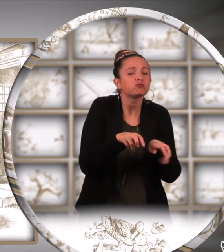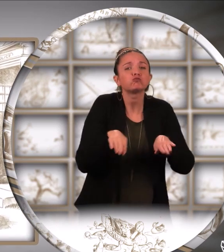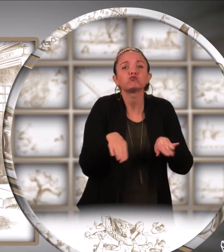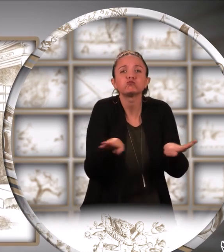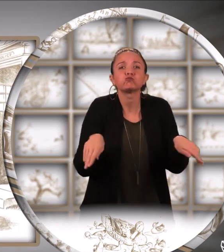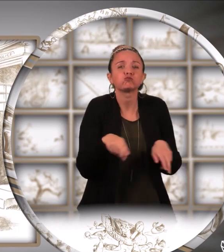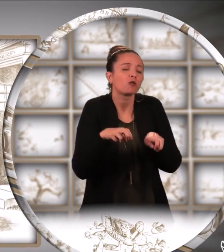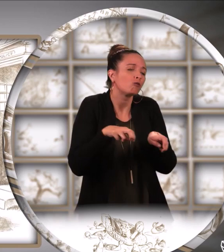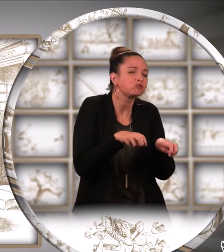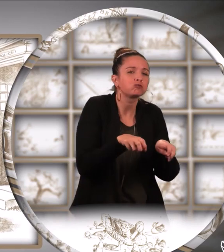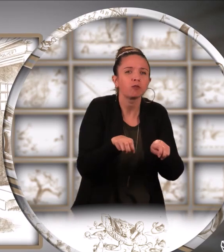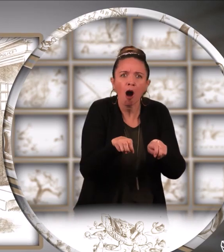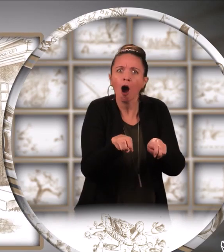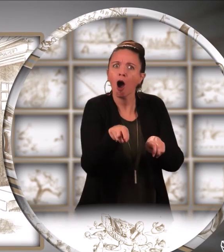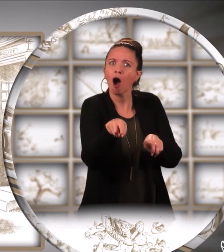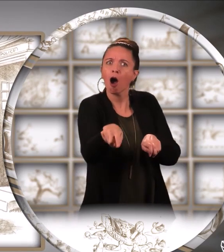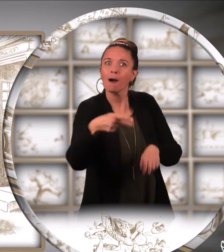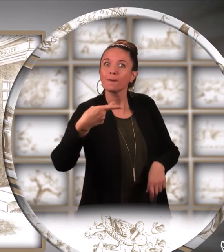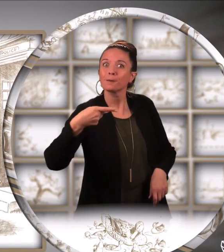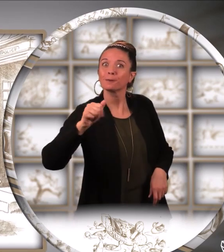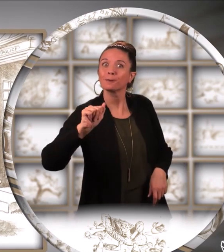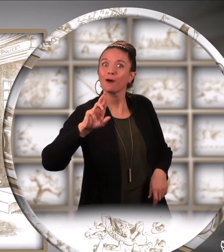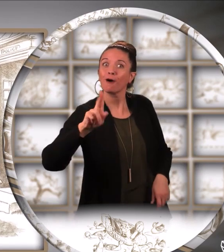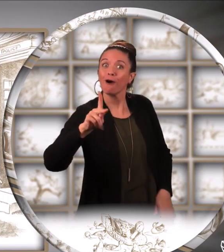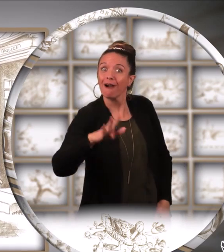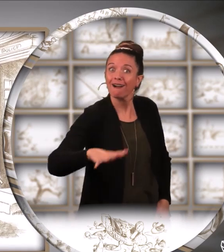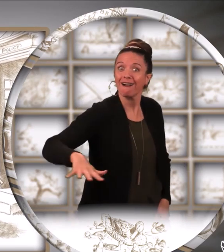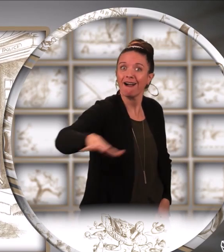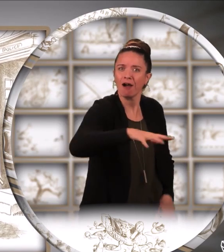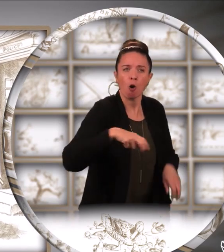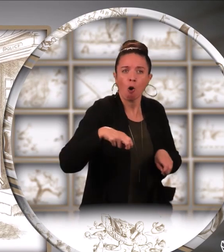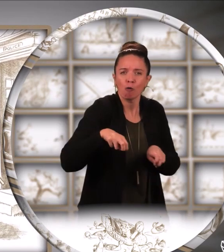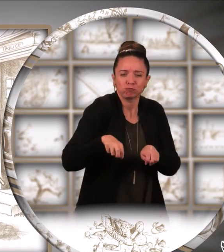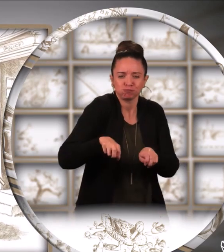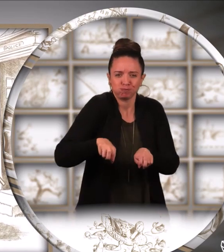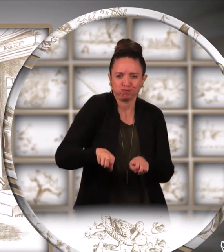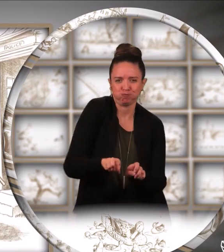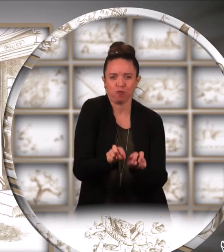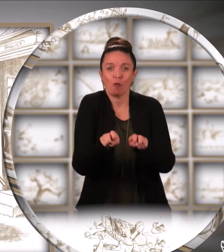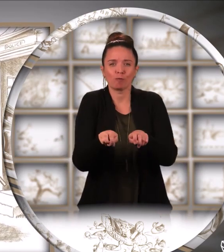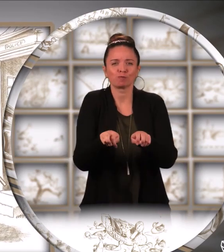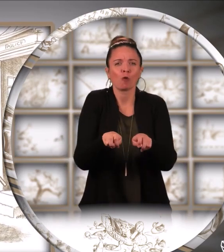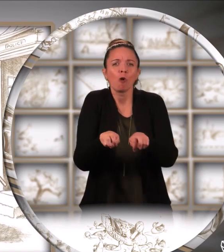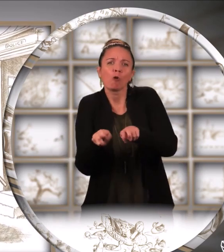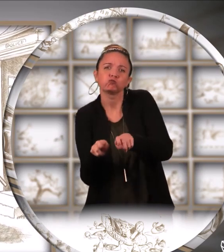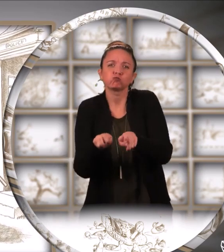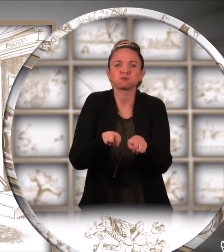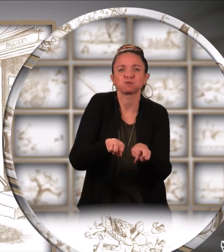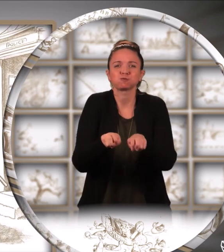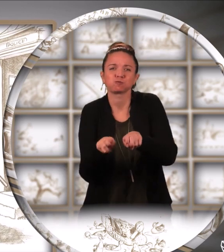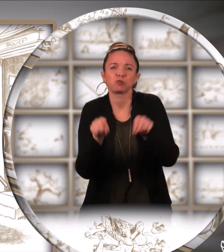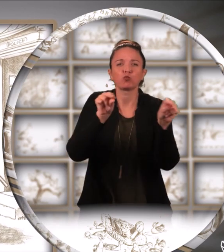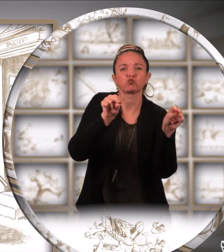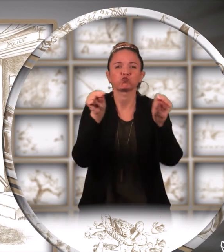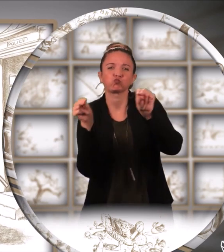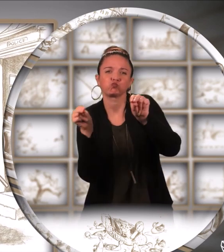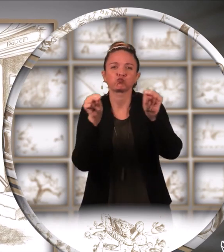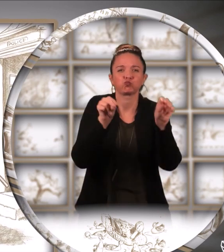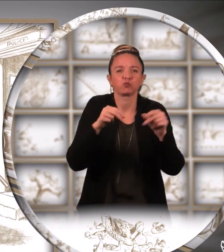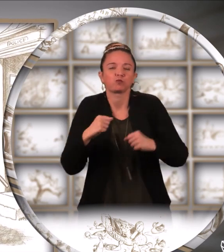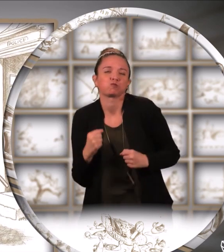riverbank, and there they met a policeman called Michael.